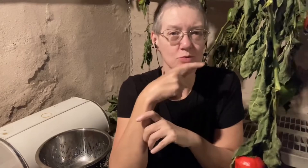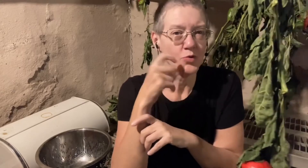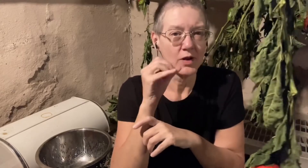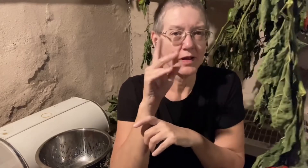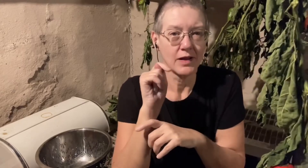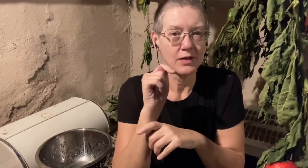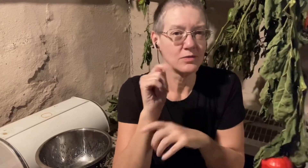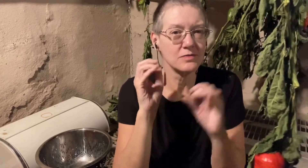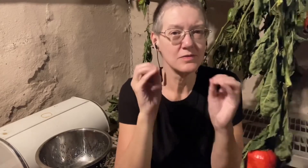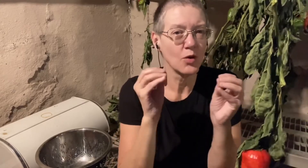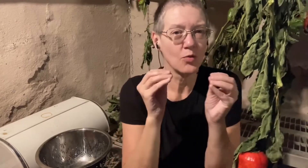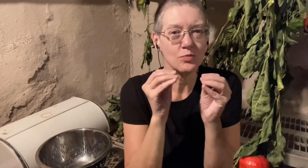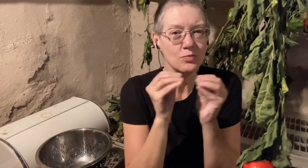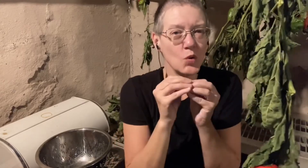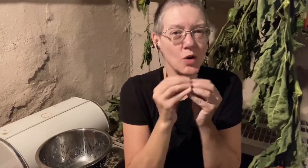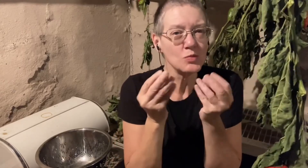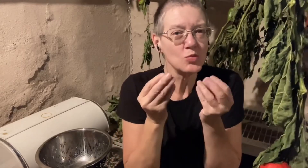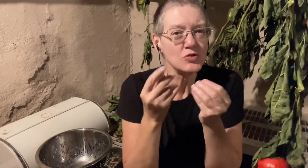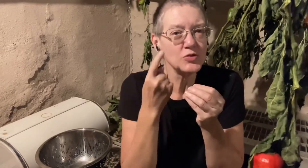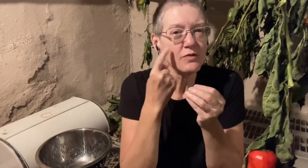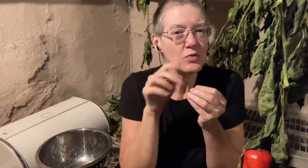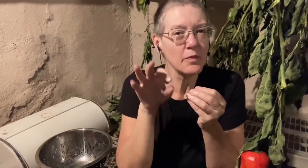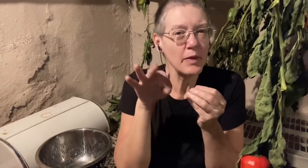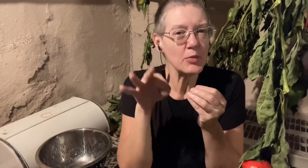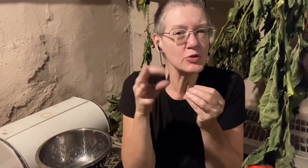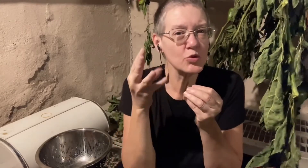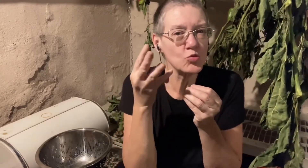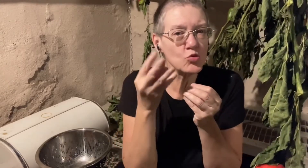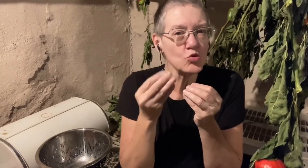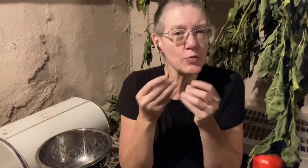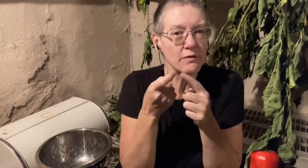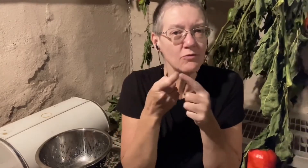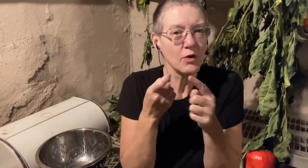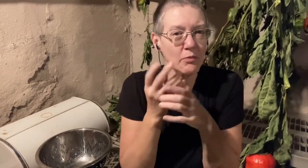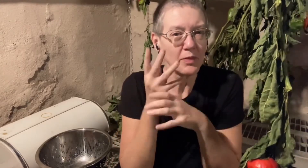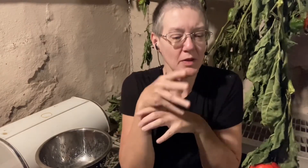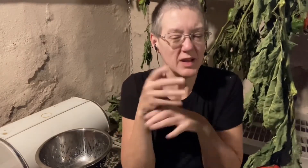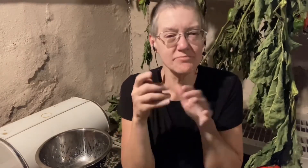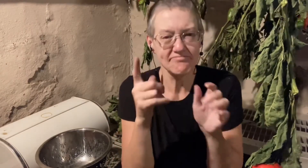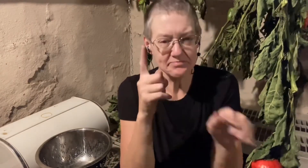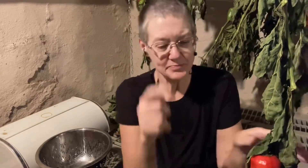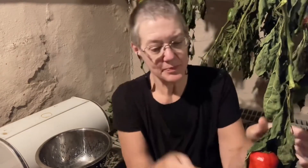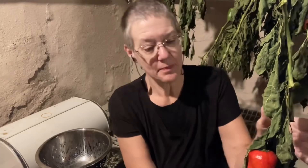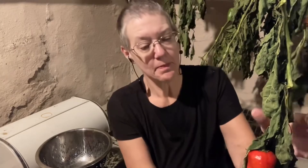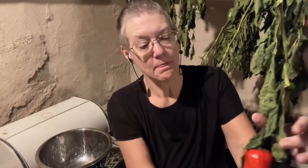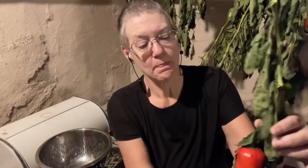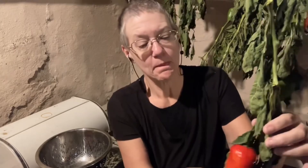because these plants are drying out and the peppers don't really have any more moisture to pull from the plant.